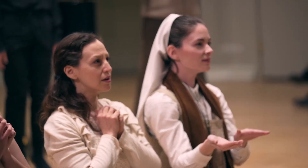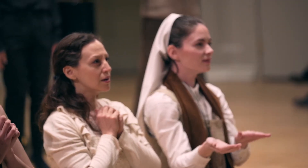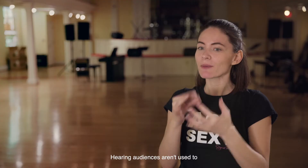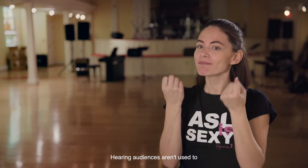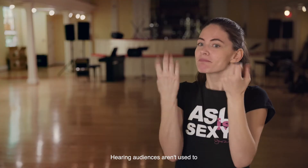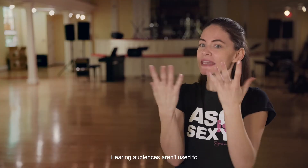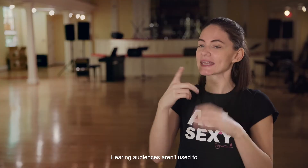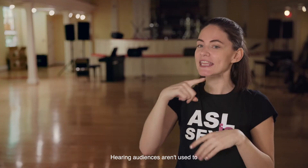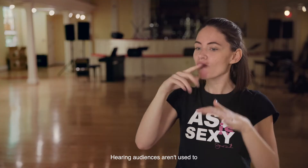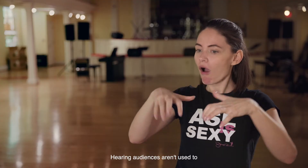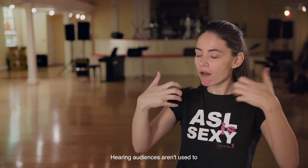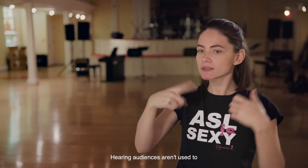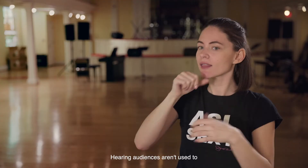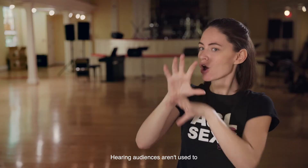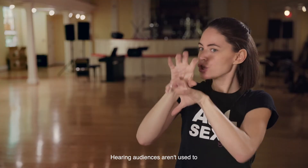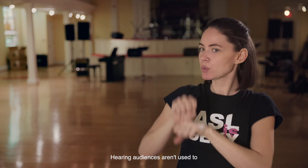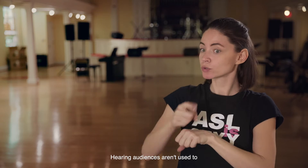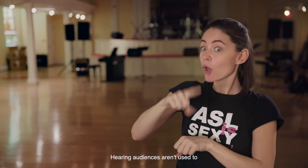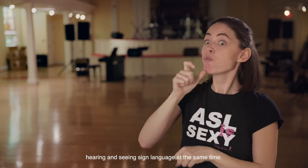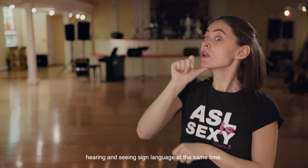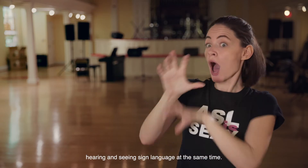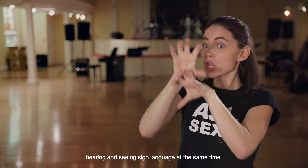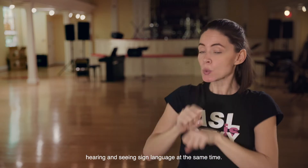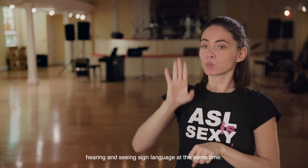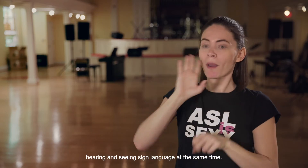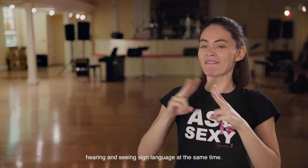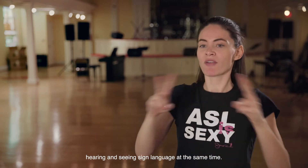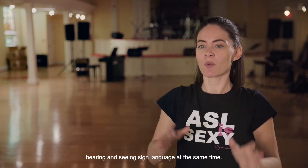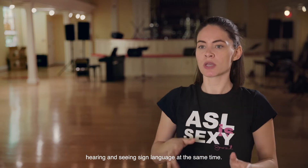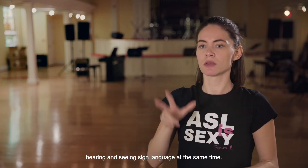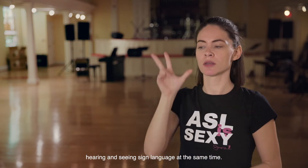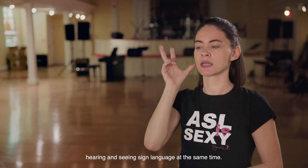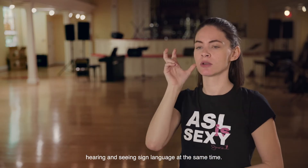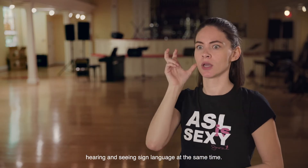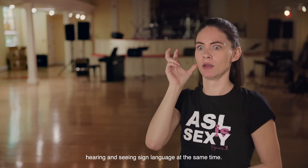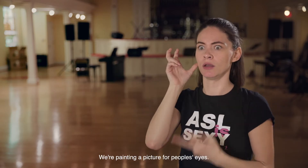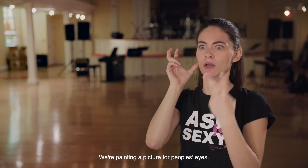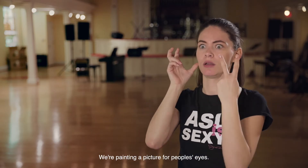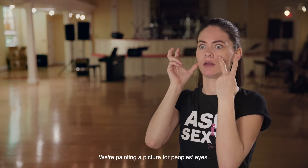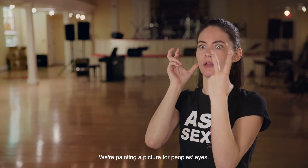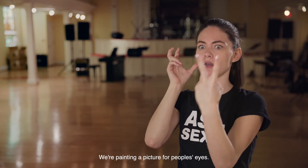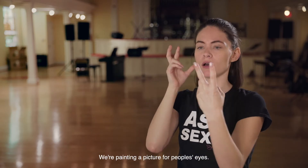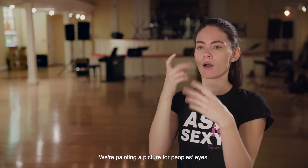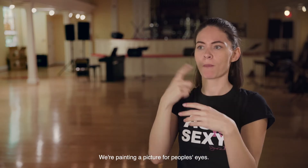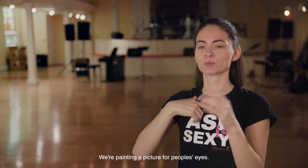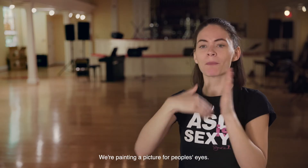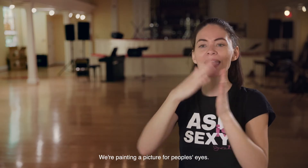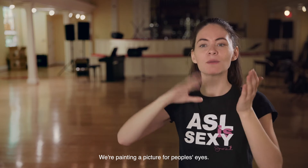Hearing audiences aren't used to hearing and seeing sign language at the same time. We're painting a picture for